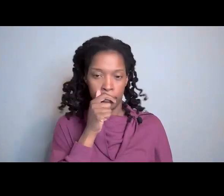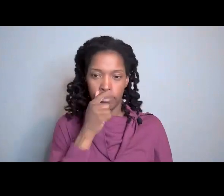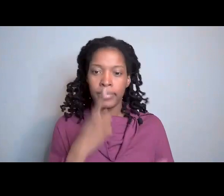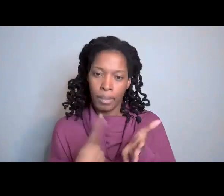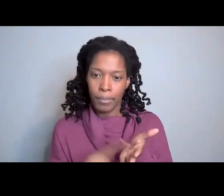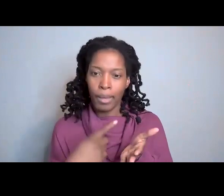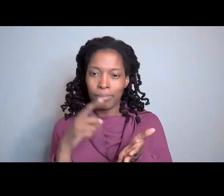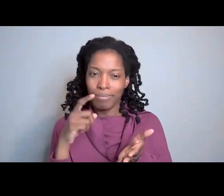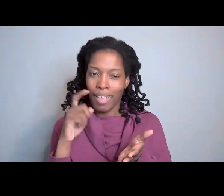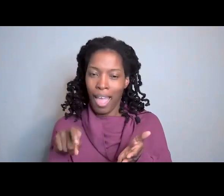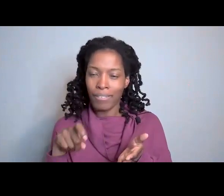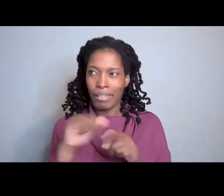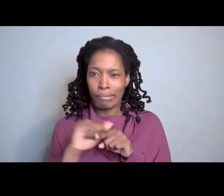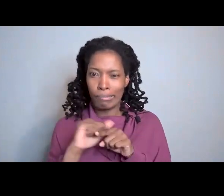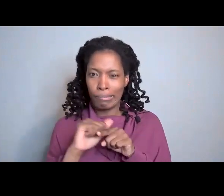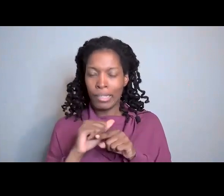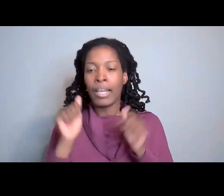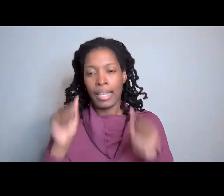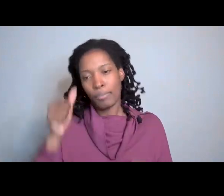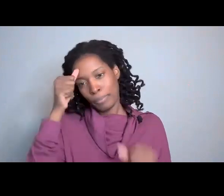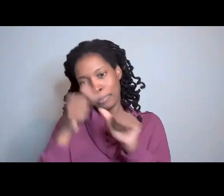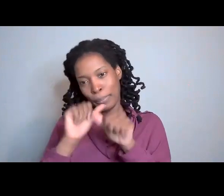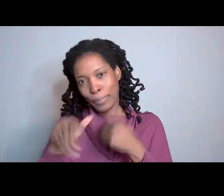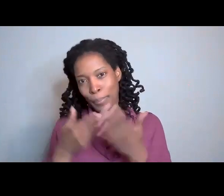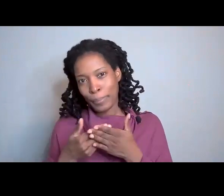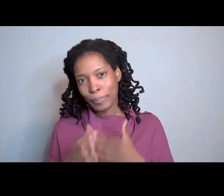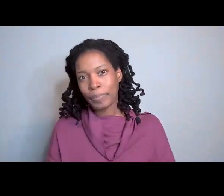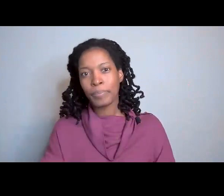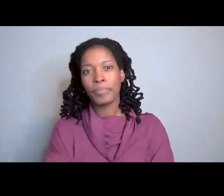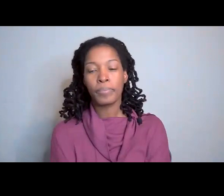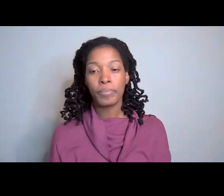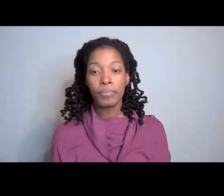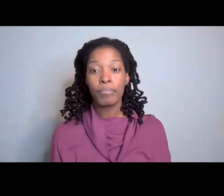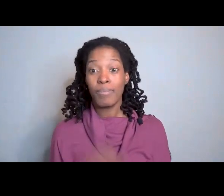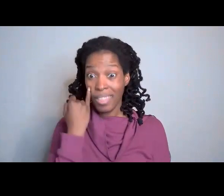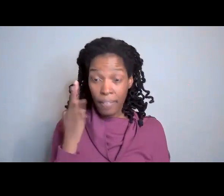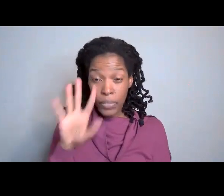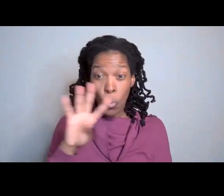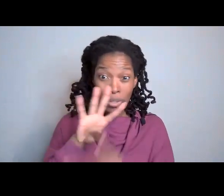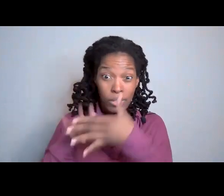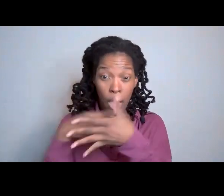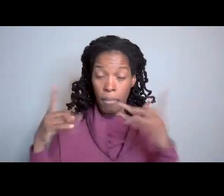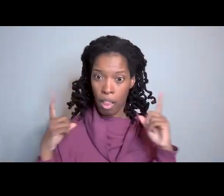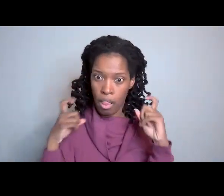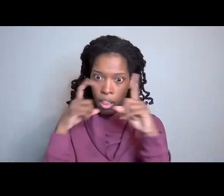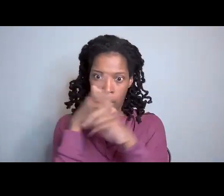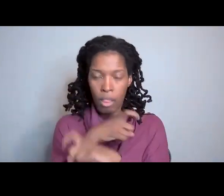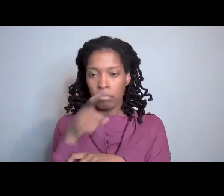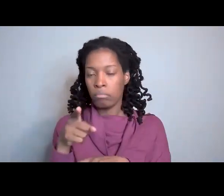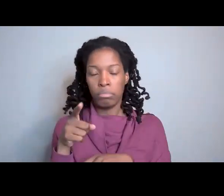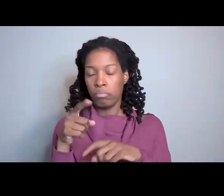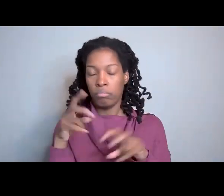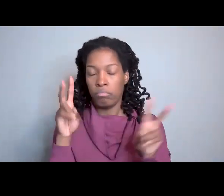some practice. And again, if your table is too complex and you're having issues, then ask help from